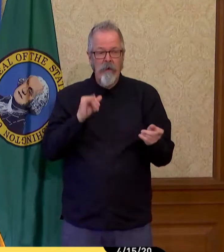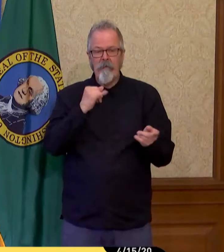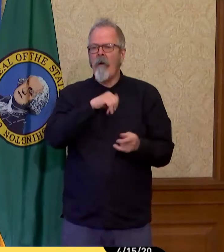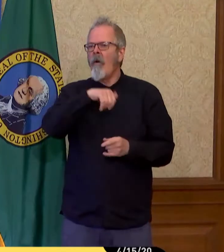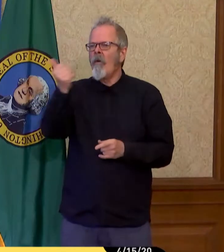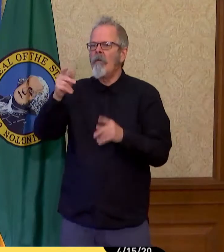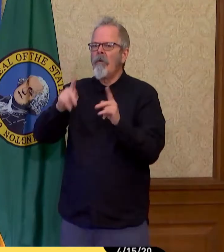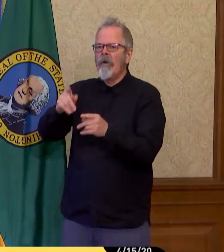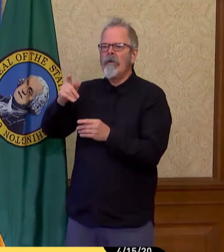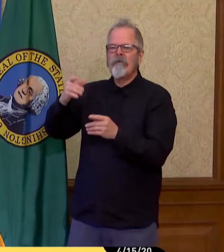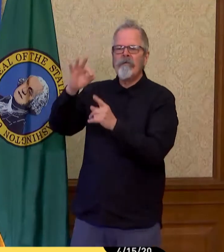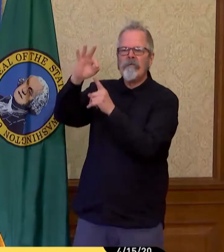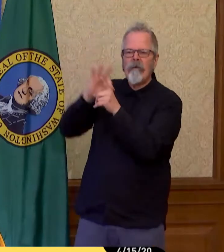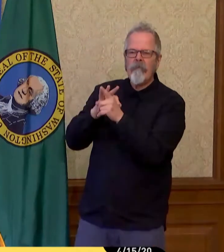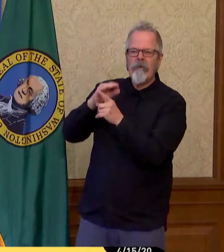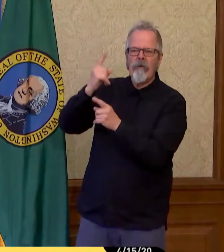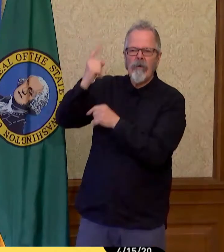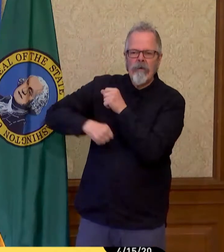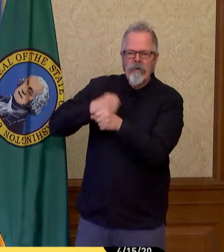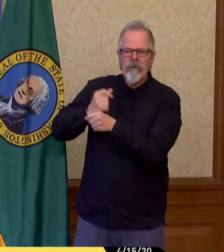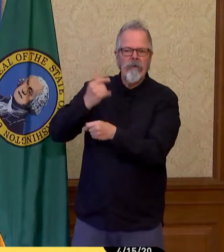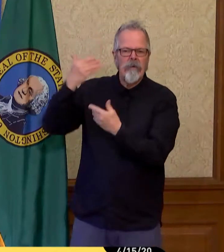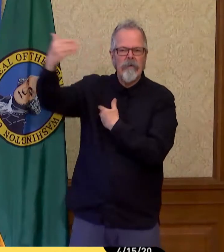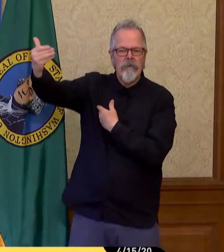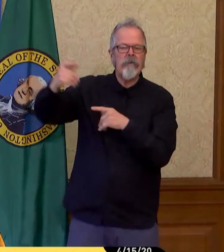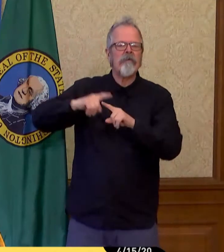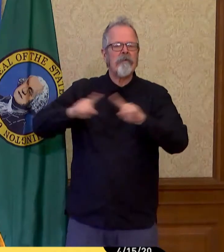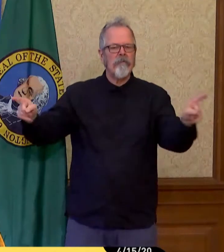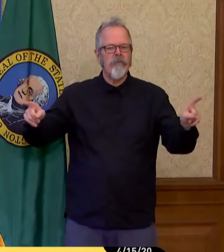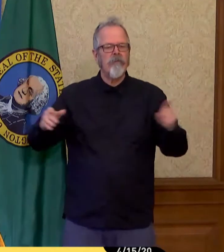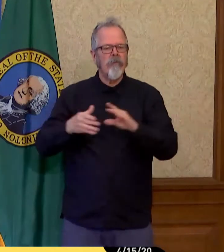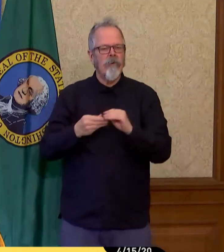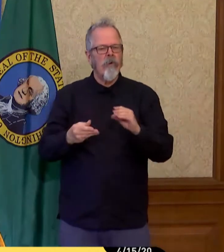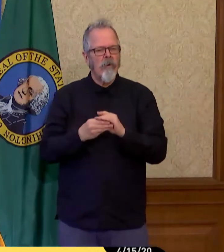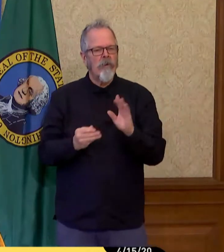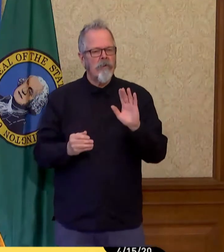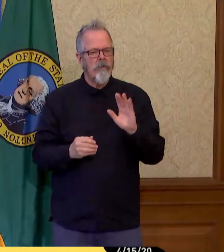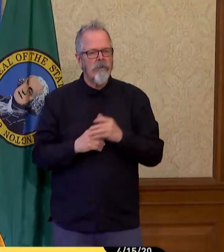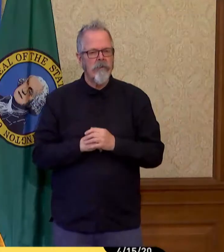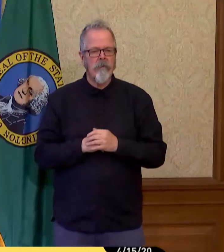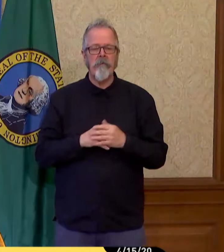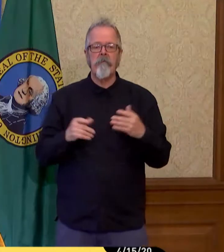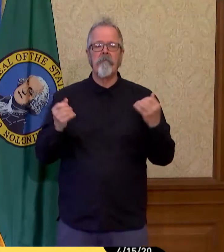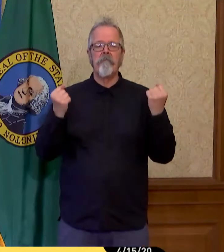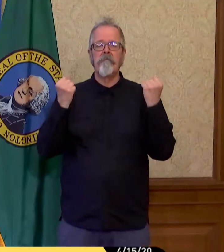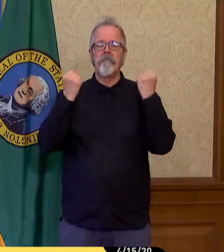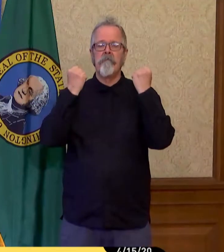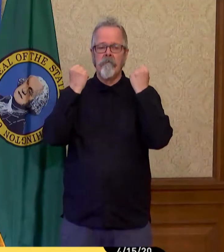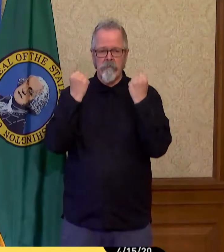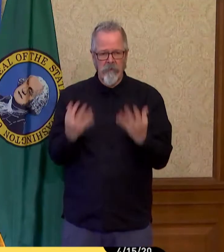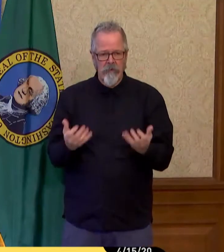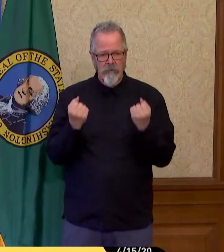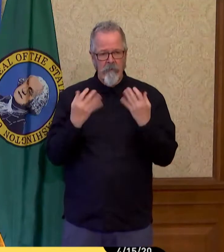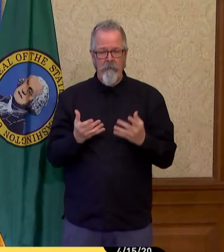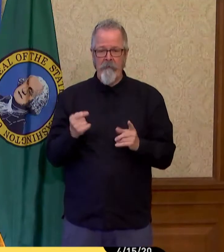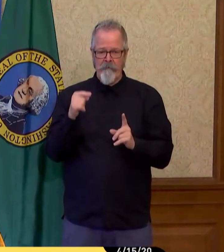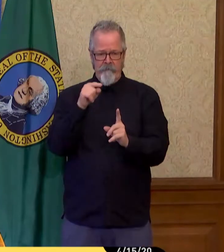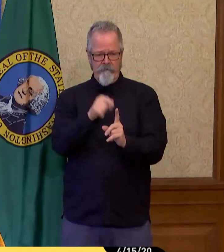of them are quite elderly. So I think we struck the right balance between the concern you raised and the one that the